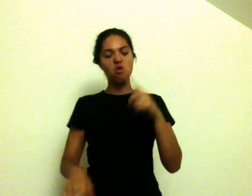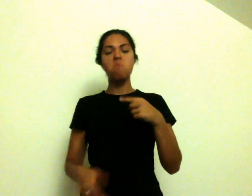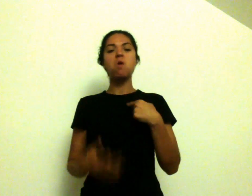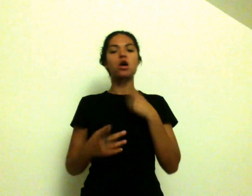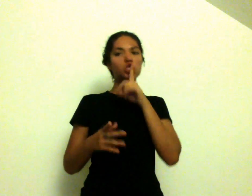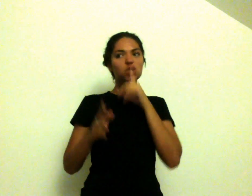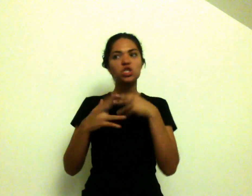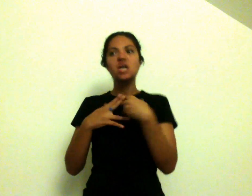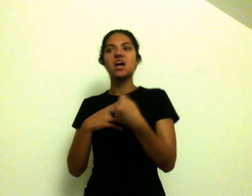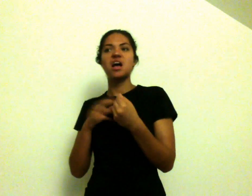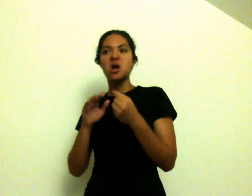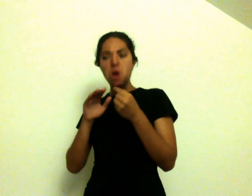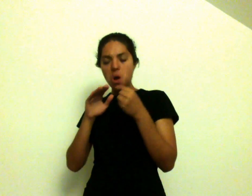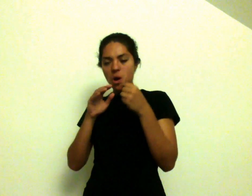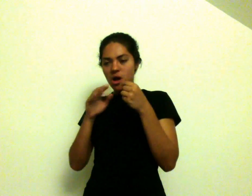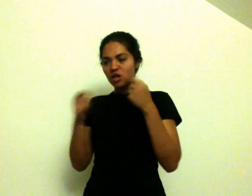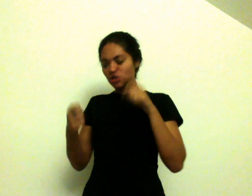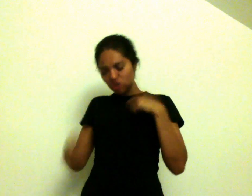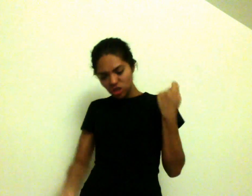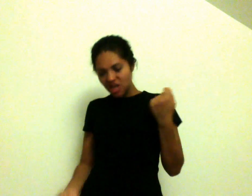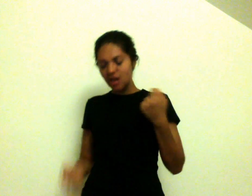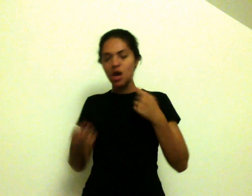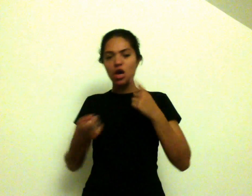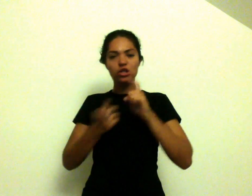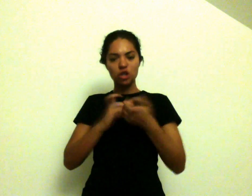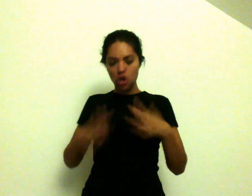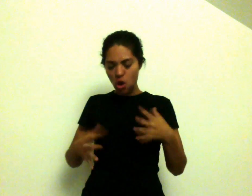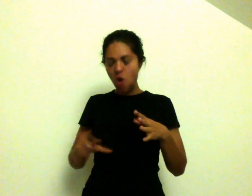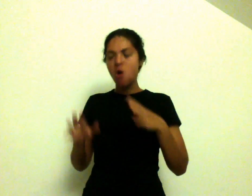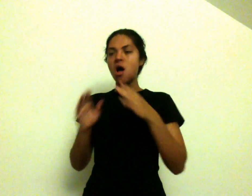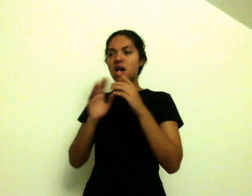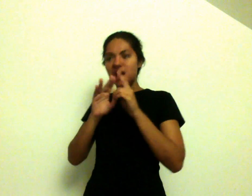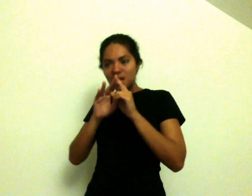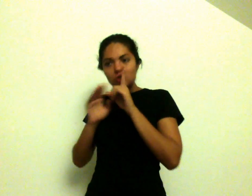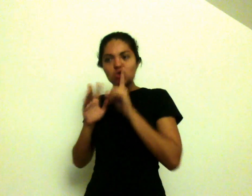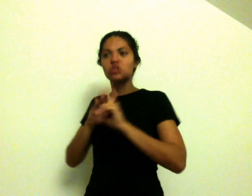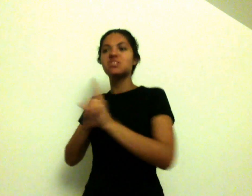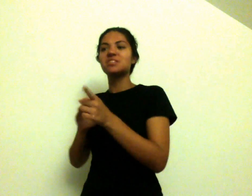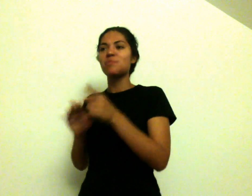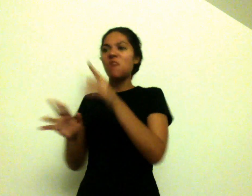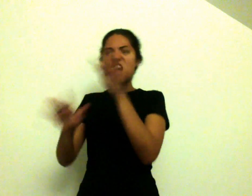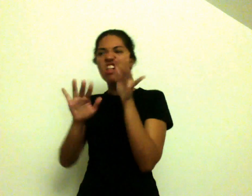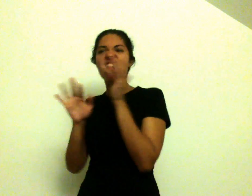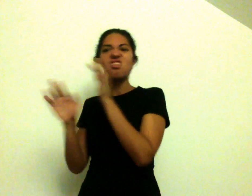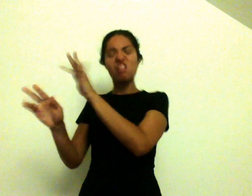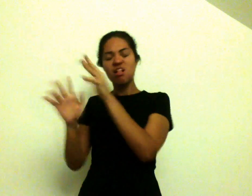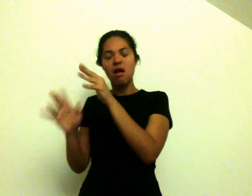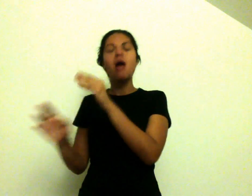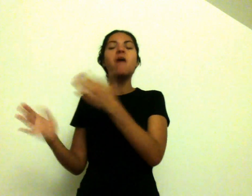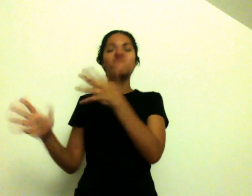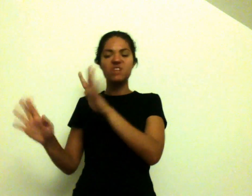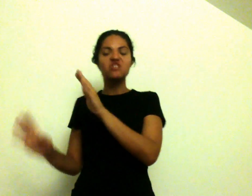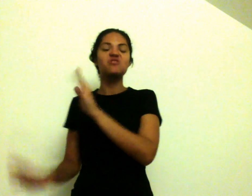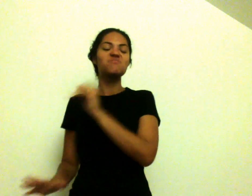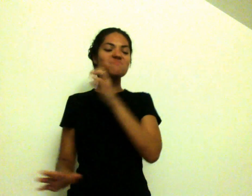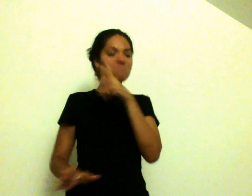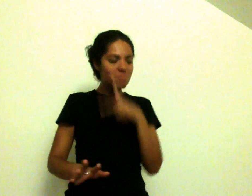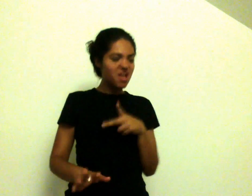she lies in bed, now come the tears. The tears are coming down the side of the face, first gently, then more and more, till uncontrollably